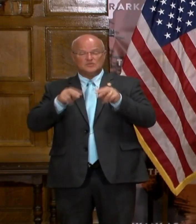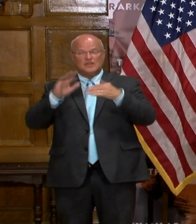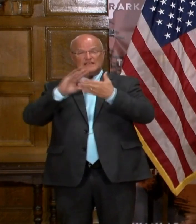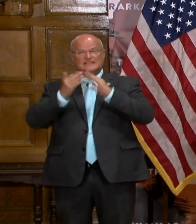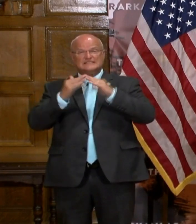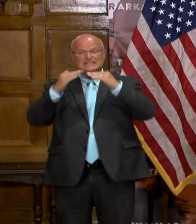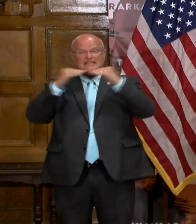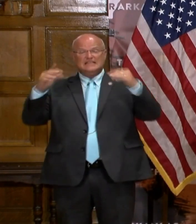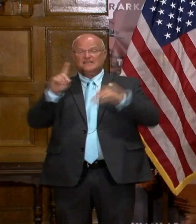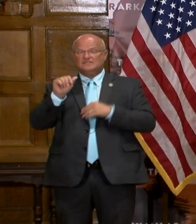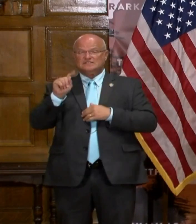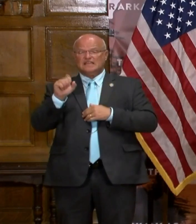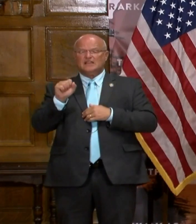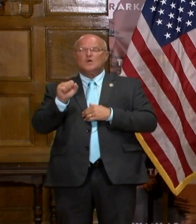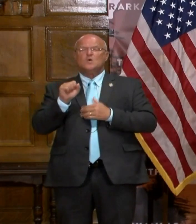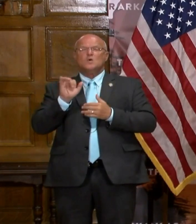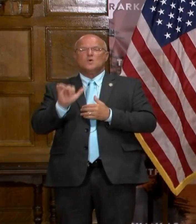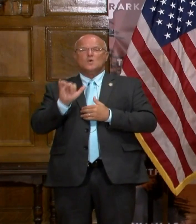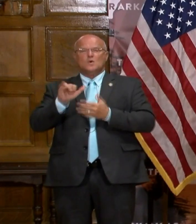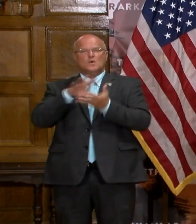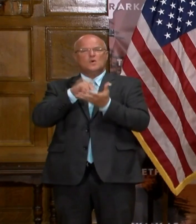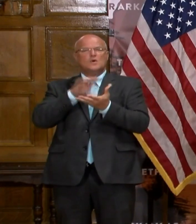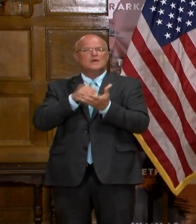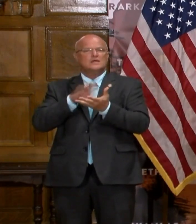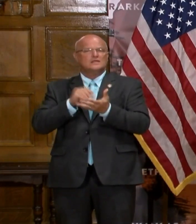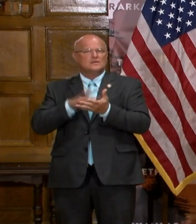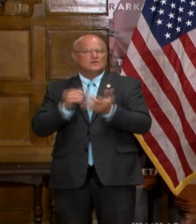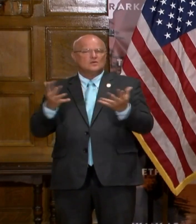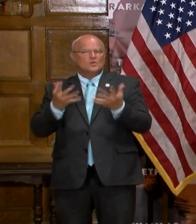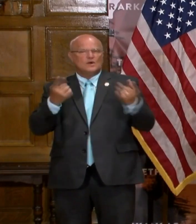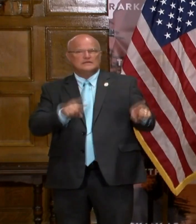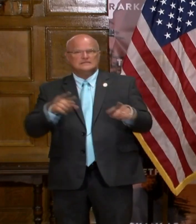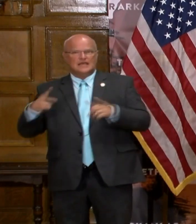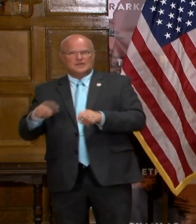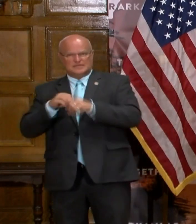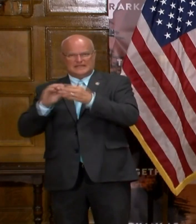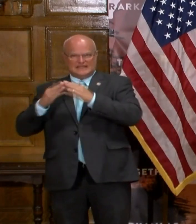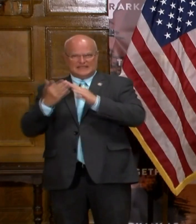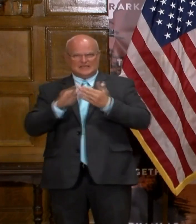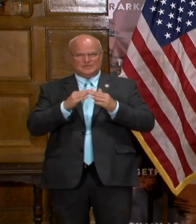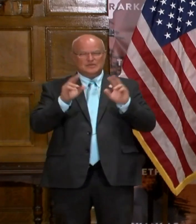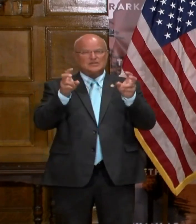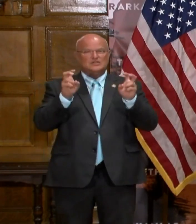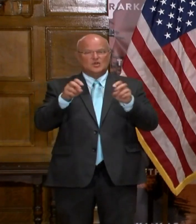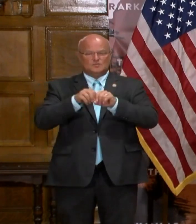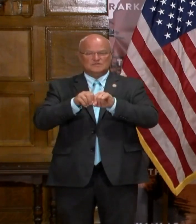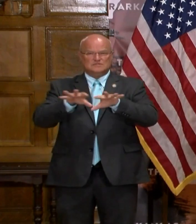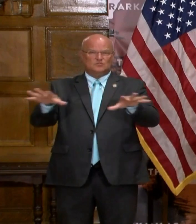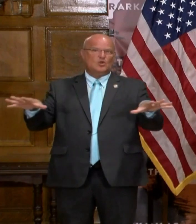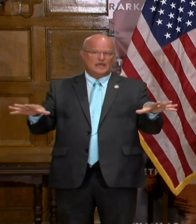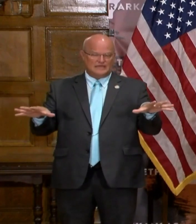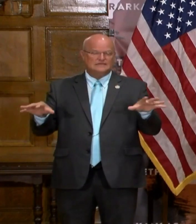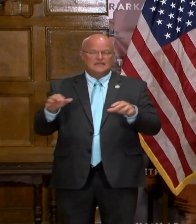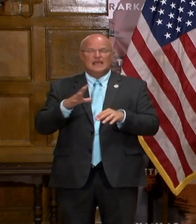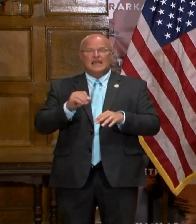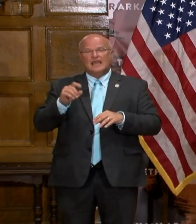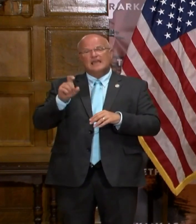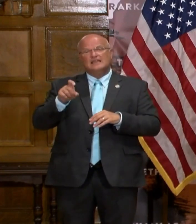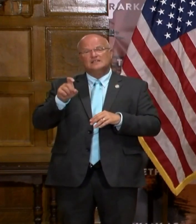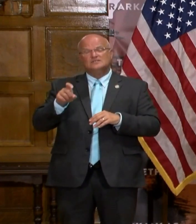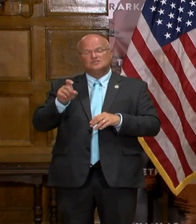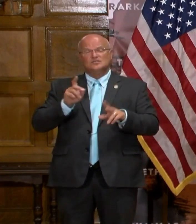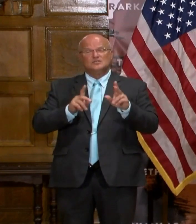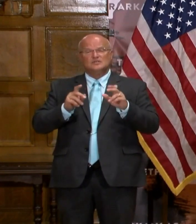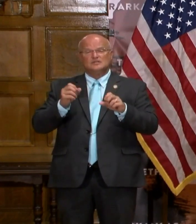city level data and you learn a lot as to what's happening in the community in terms of their spread, and it should